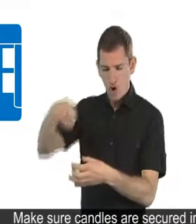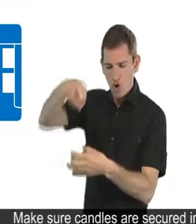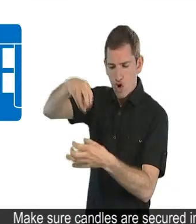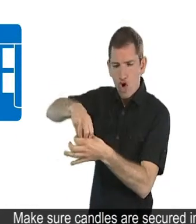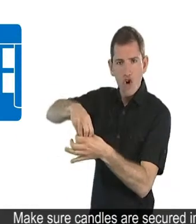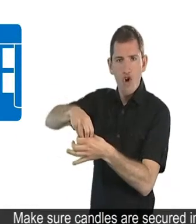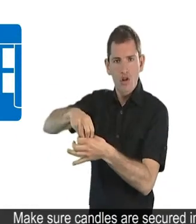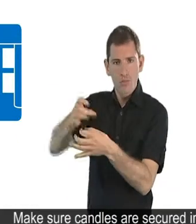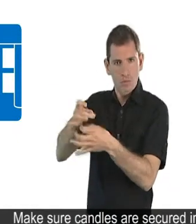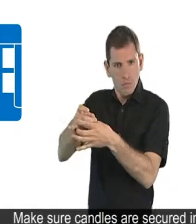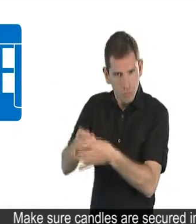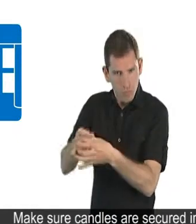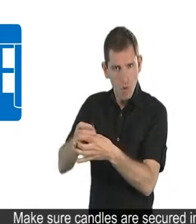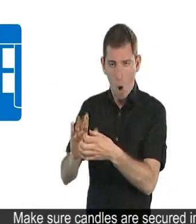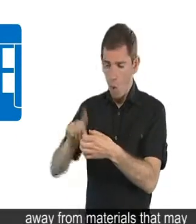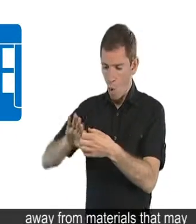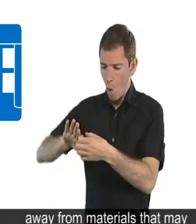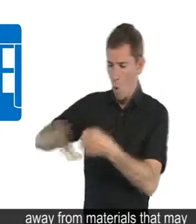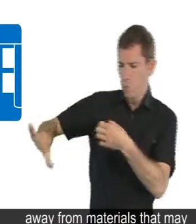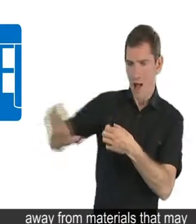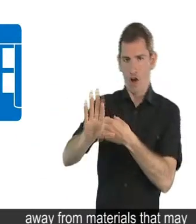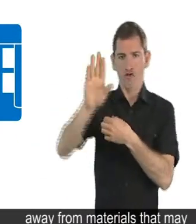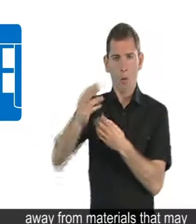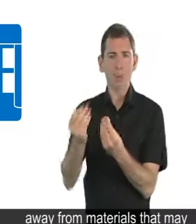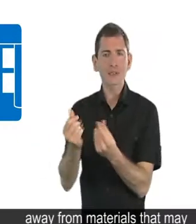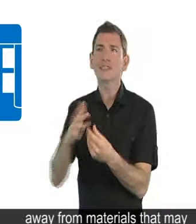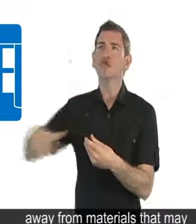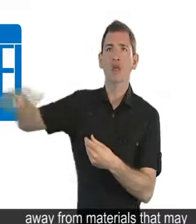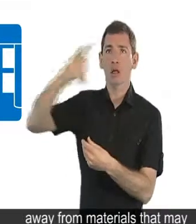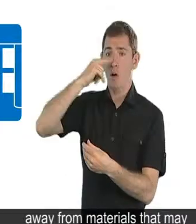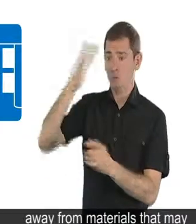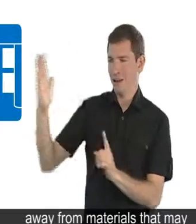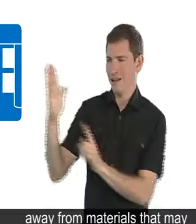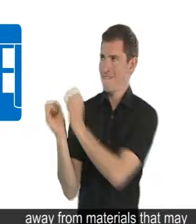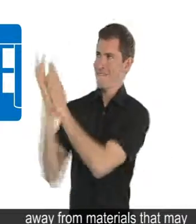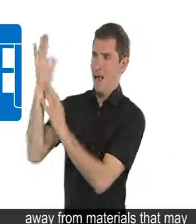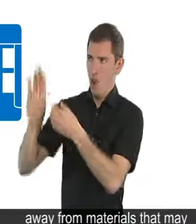proper holder and away from materials that may catch fire, such as curtains.